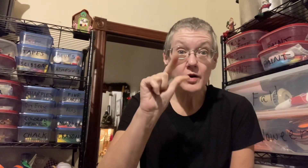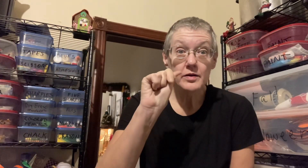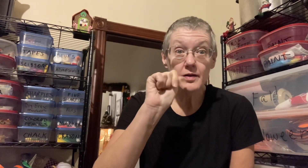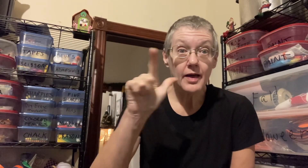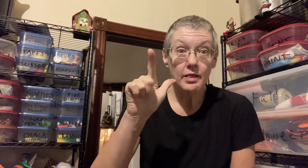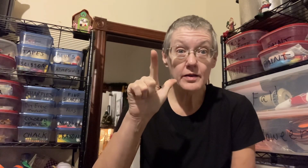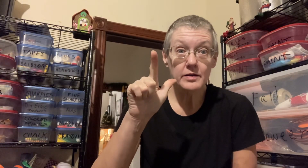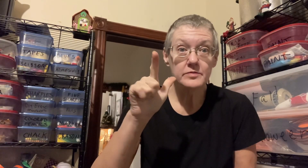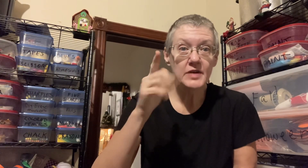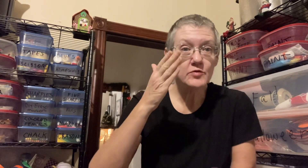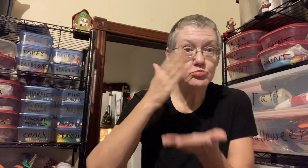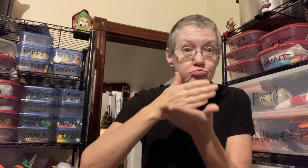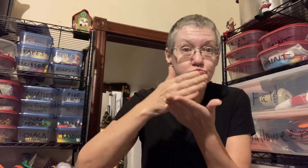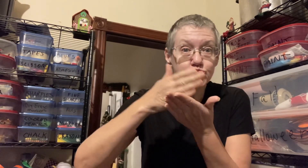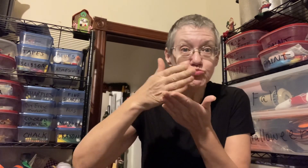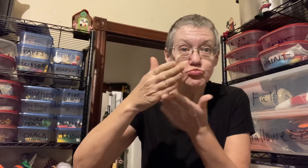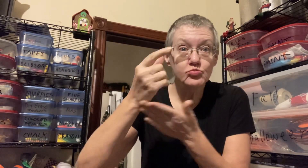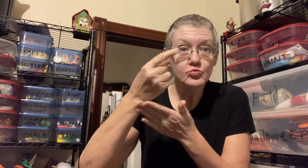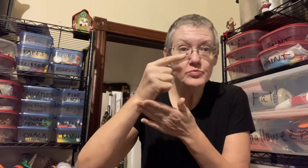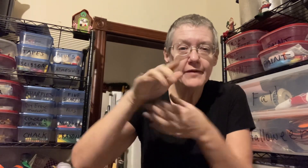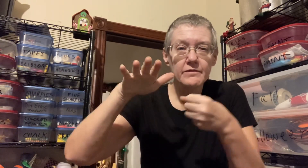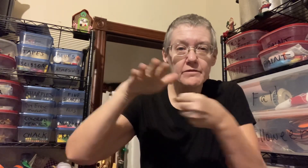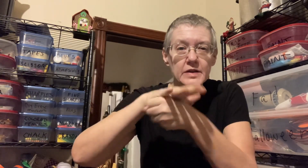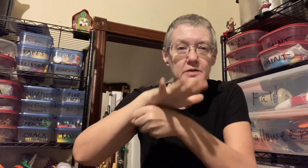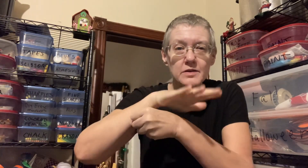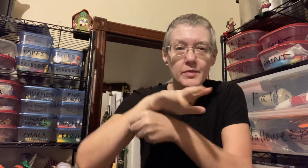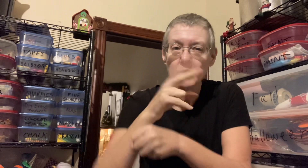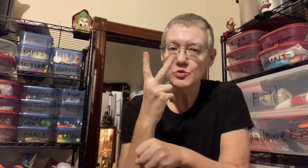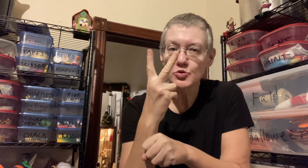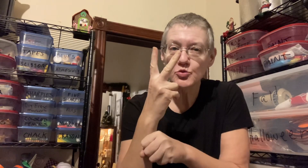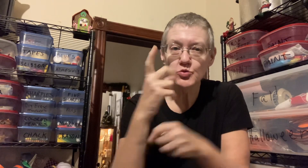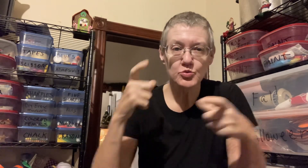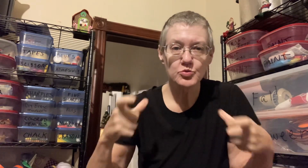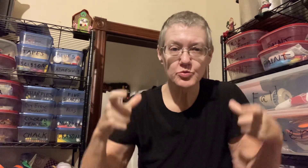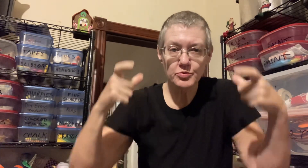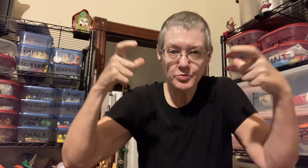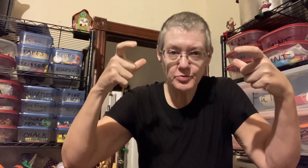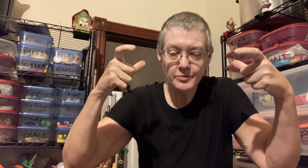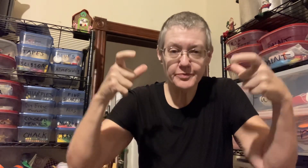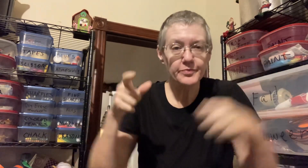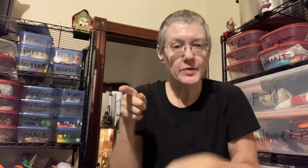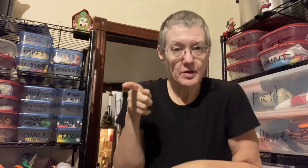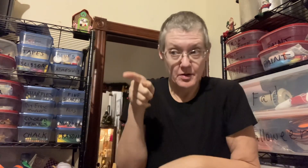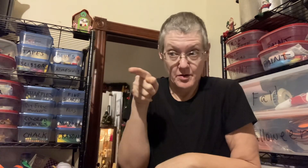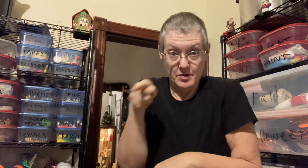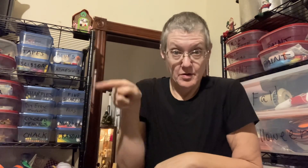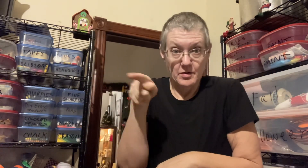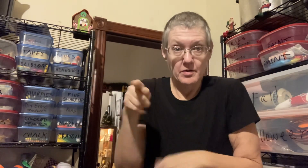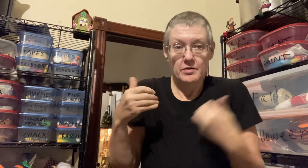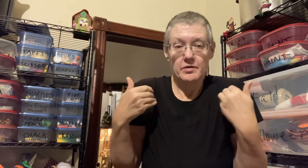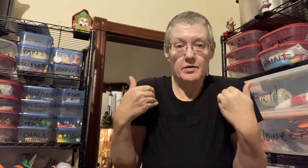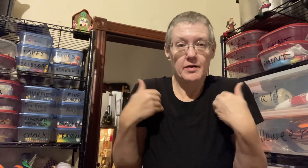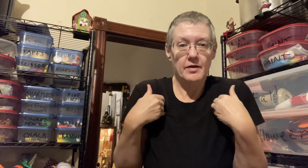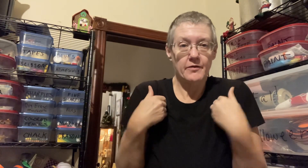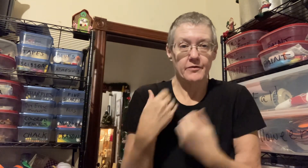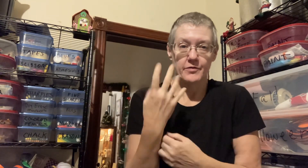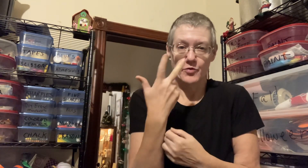Now 1 gallon of chopped up leaves fills up about 2 of these trays. I